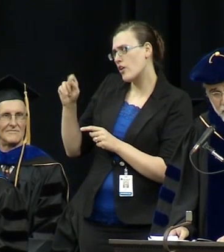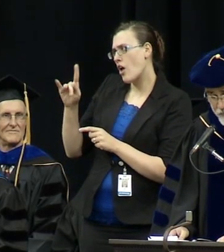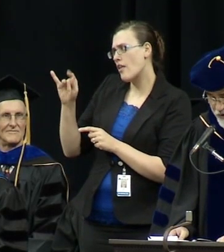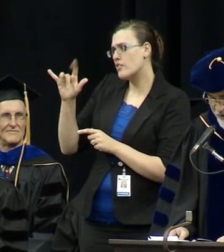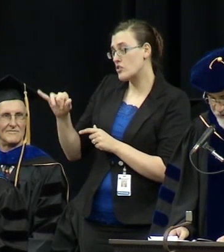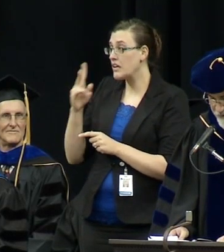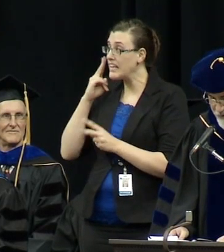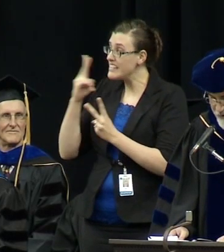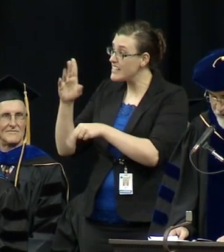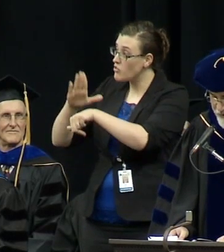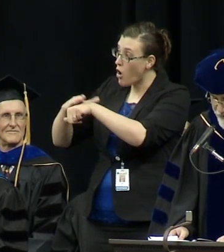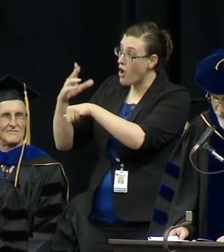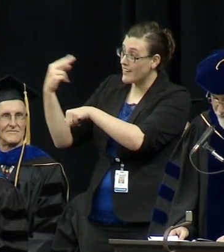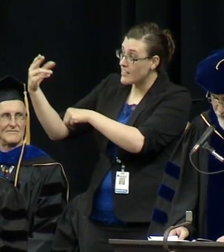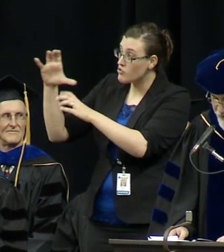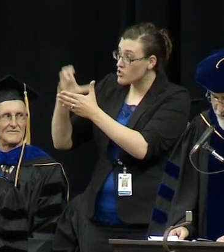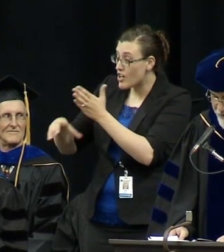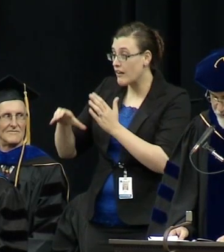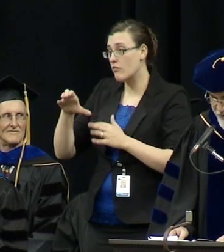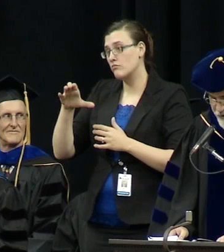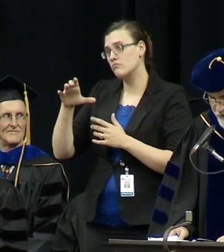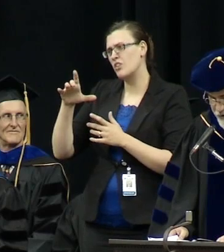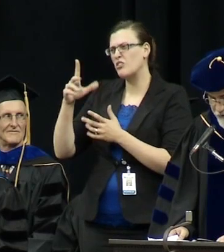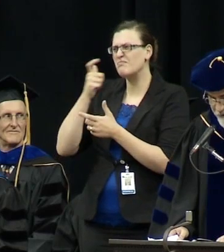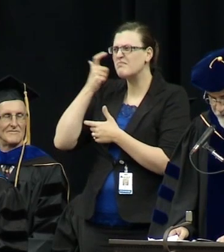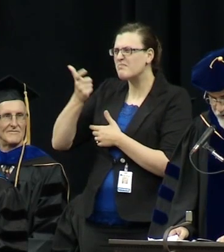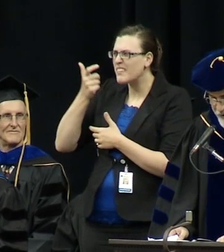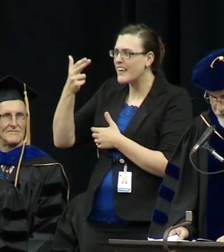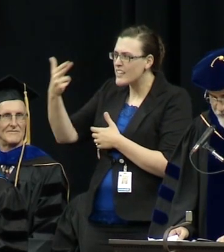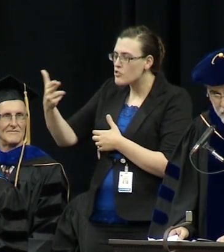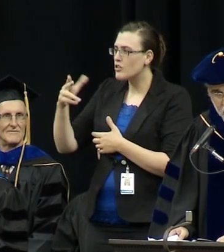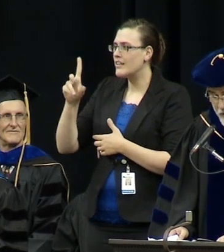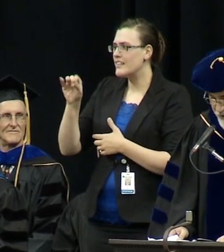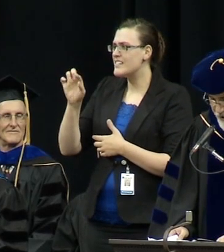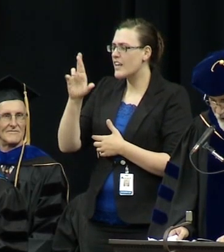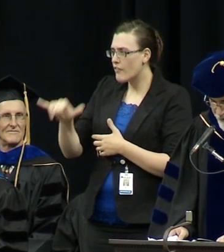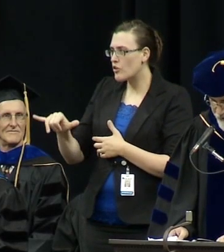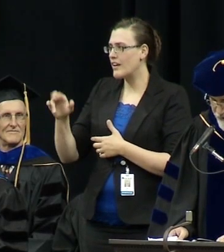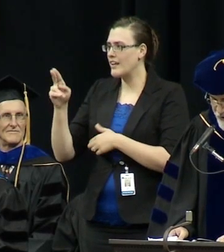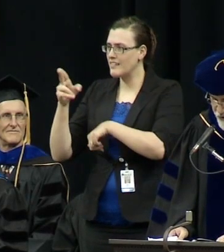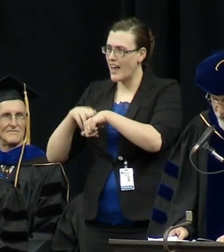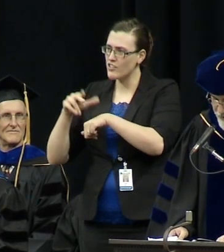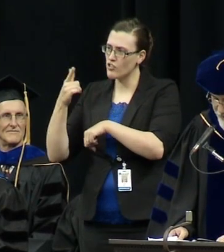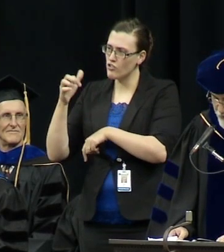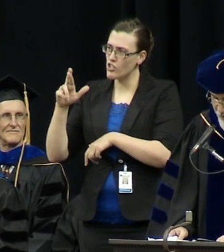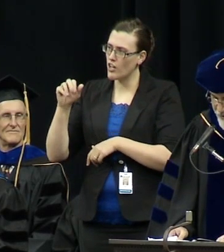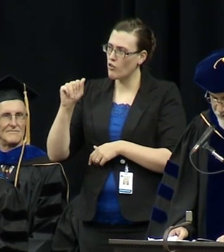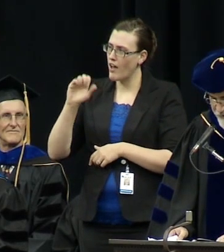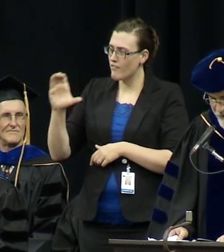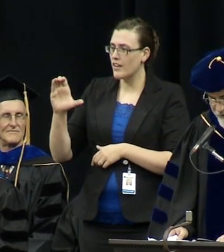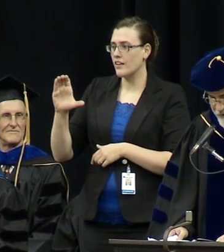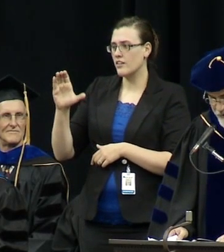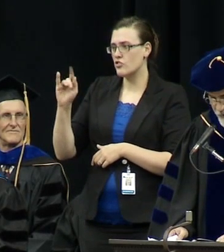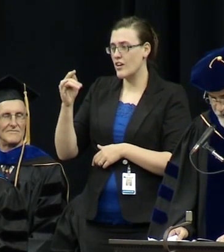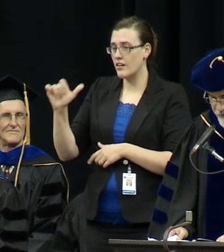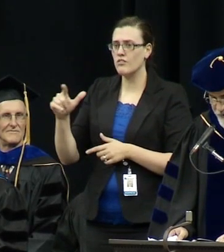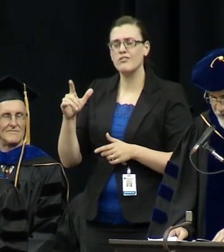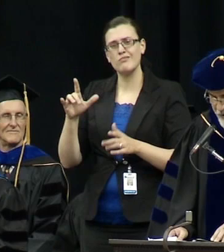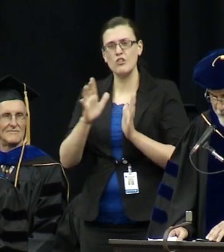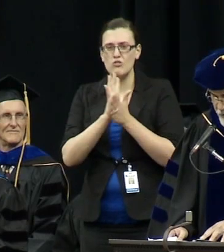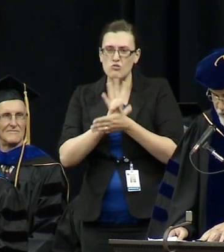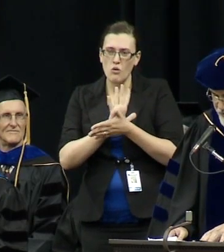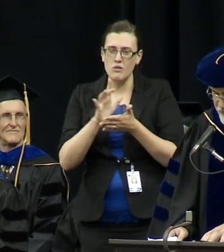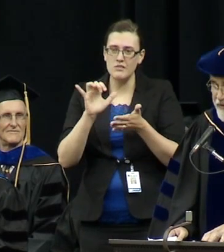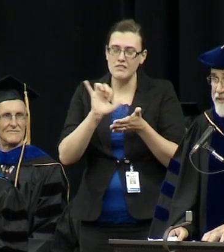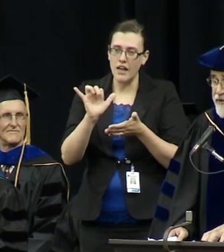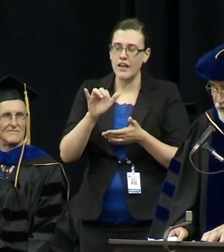the History Channel, Discovery, and the National Geographic Channel, where he hosts shows like Riding the Dead Sea Scrolls,